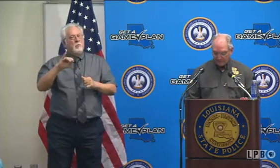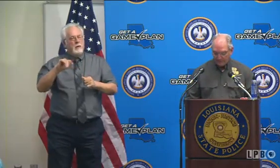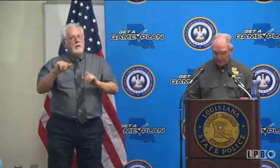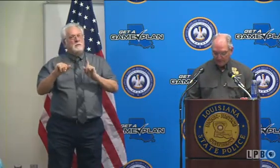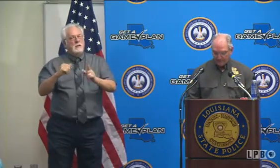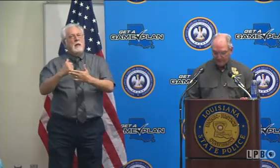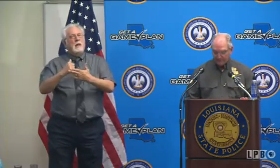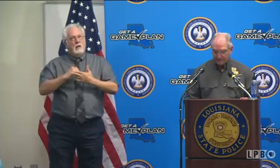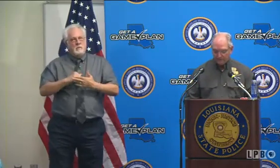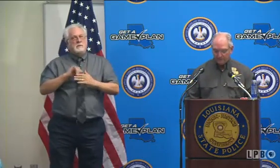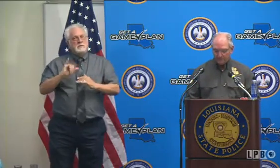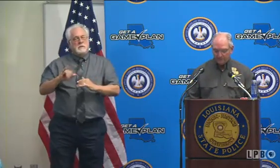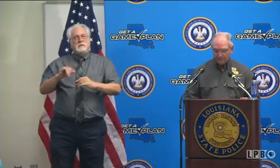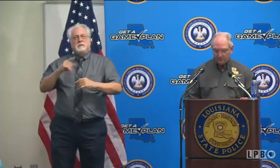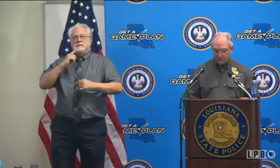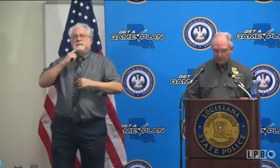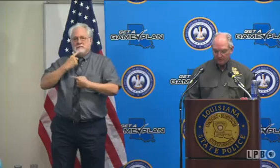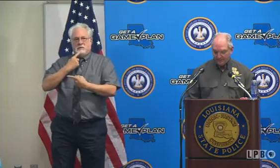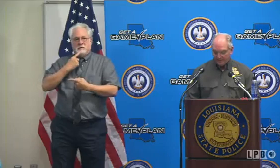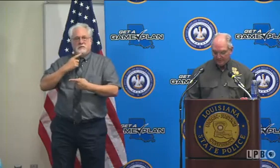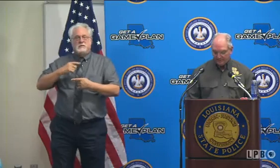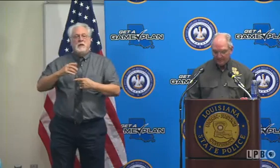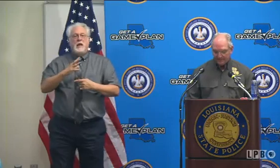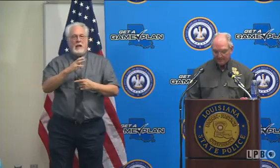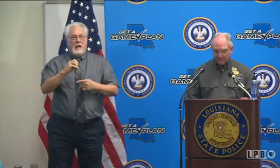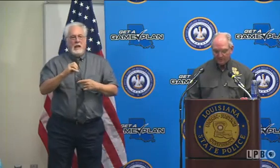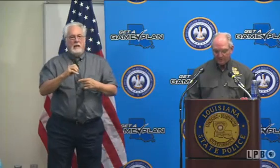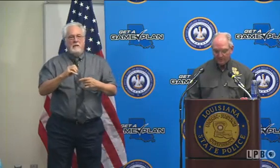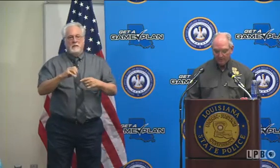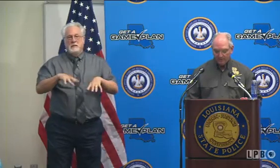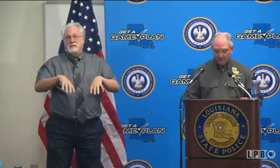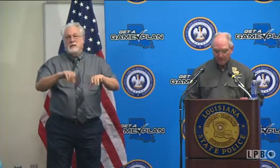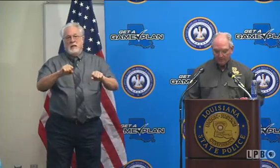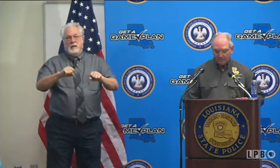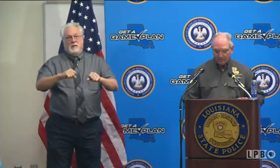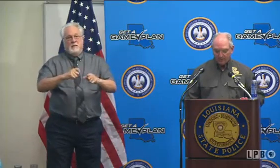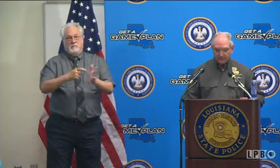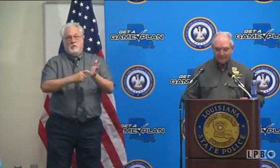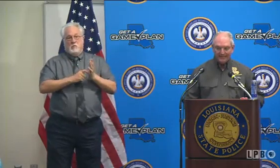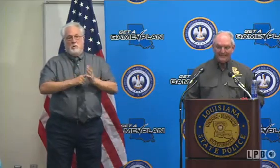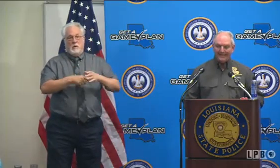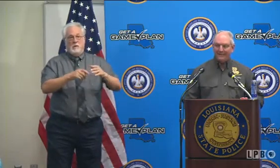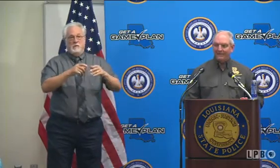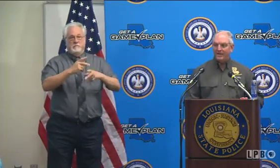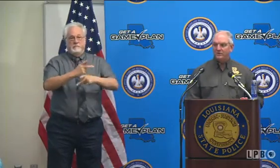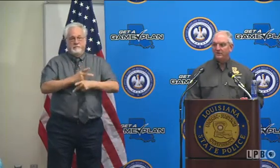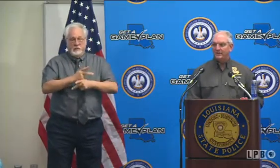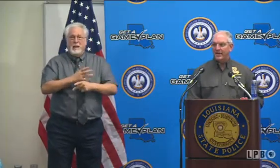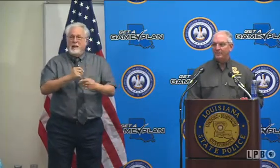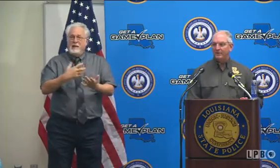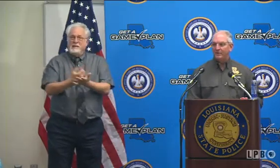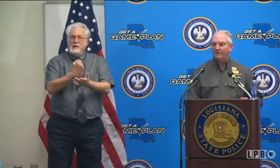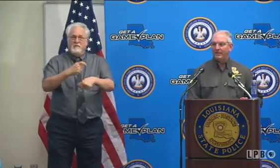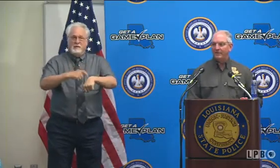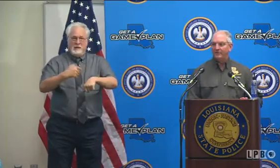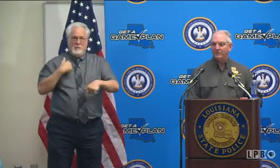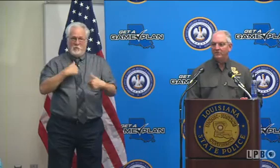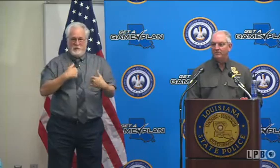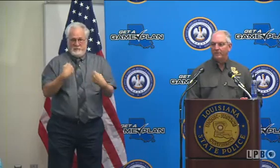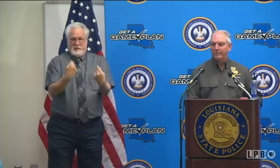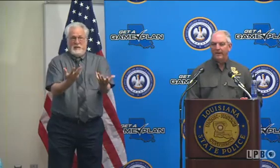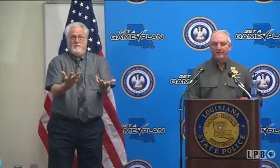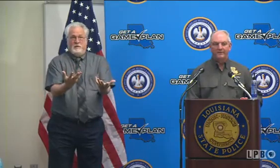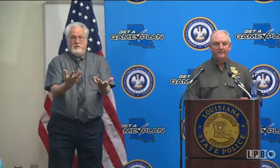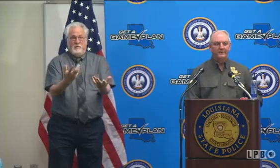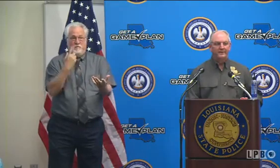make sure people understand the seriousness of the situation and that they take the necessary precautions and take advantage of the time that we've been given